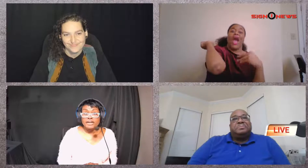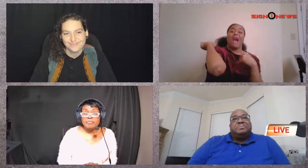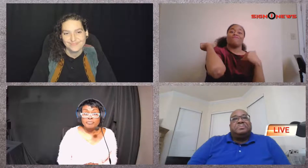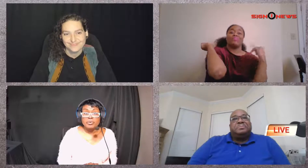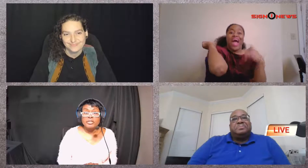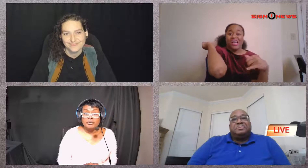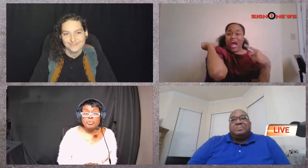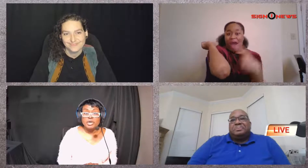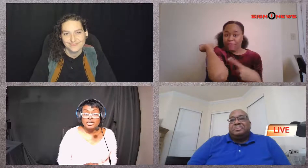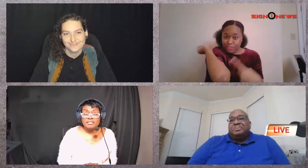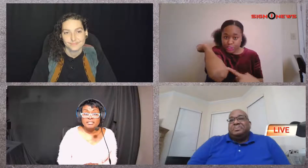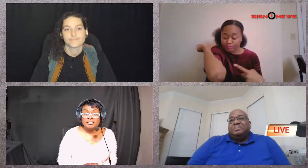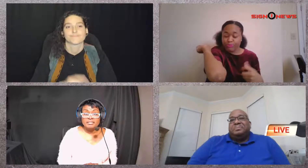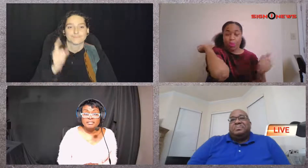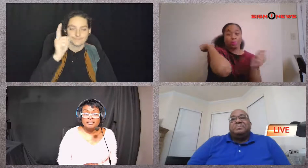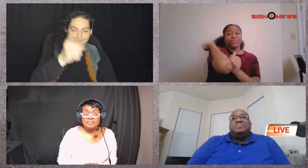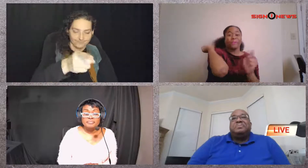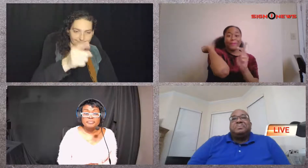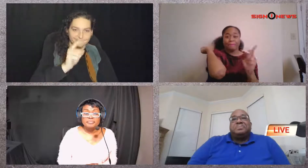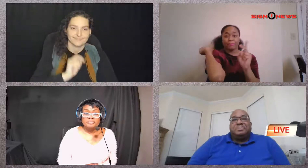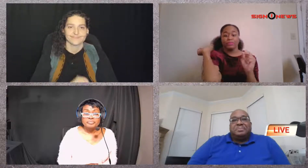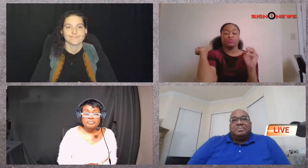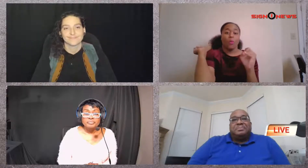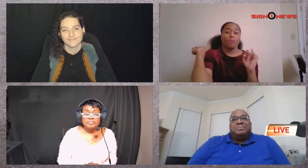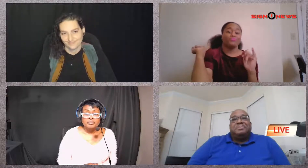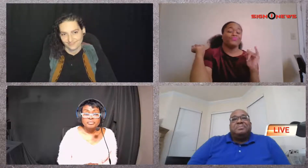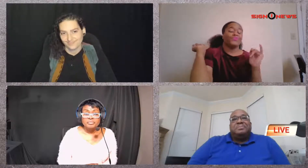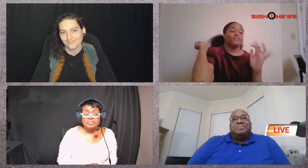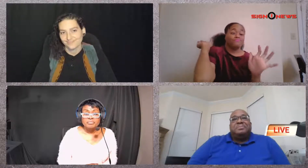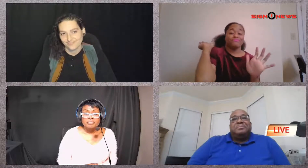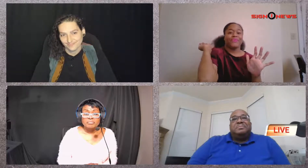I identify with more than one.